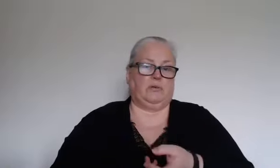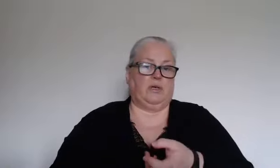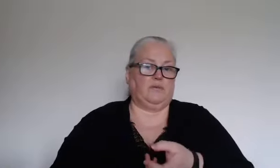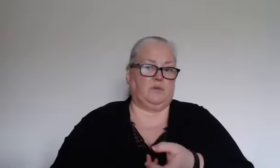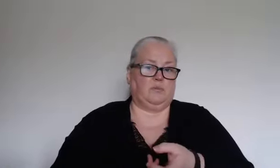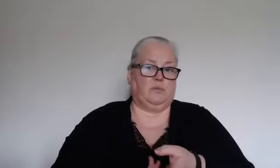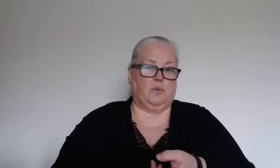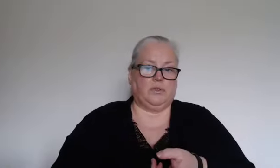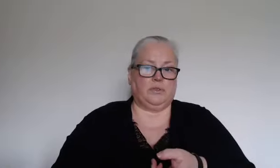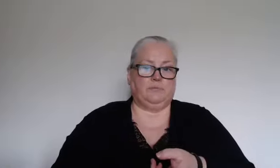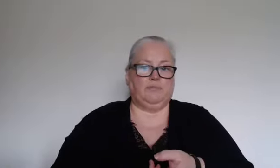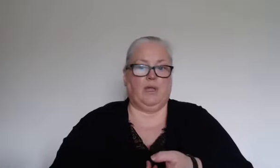have some water.